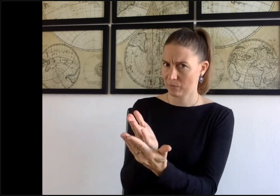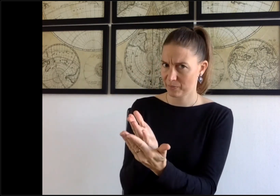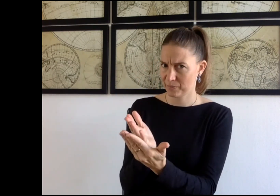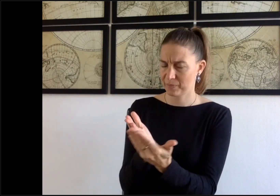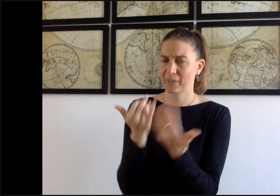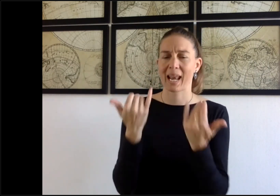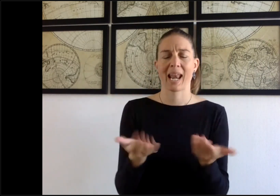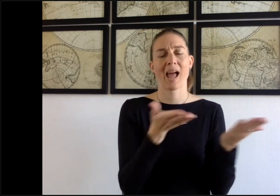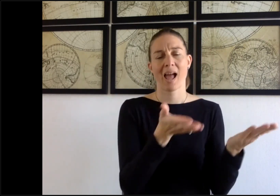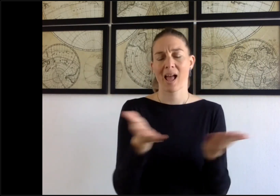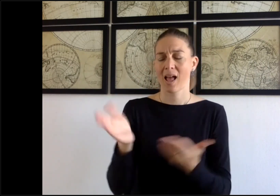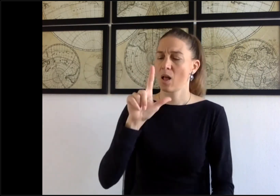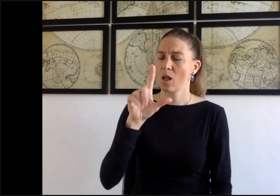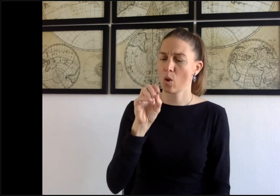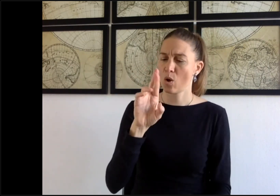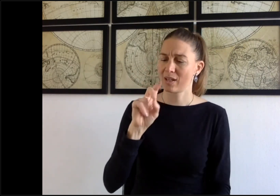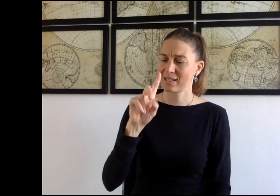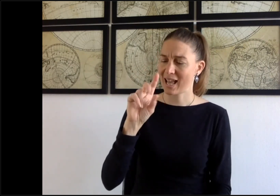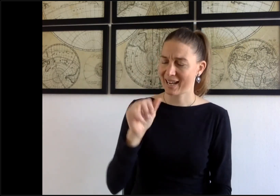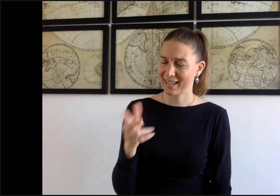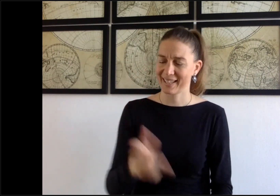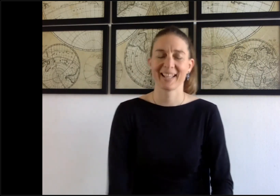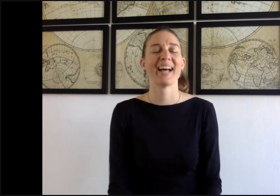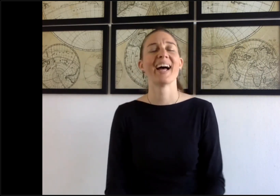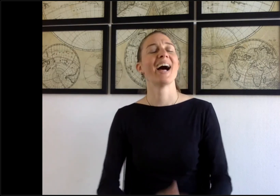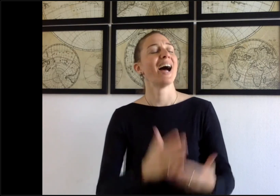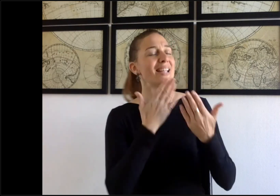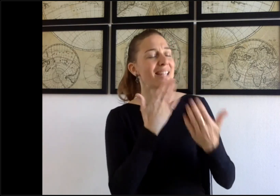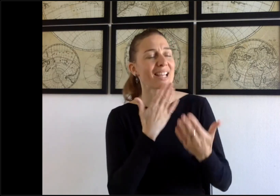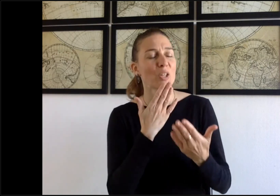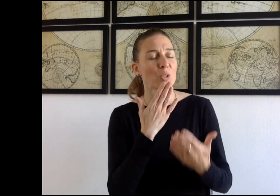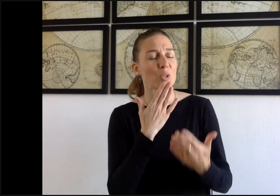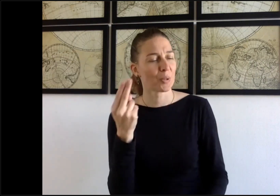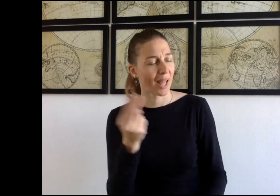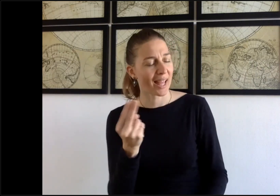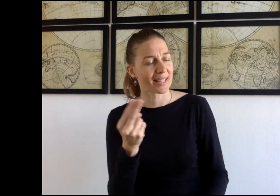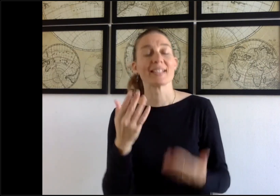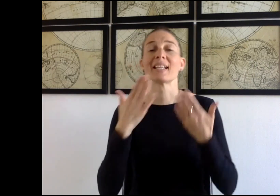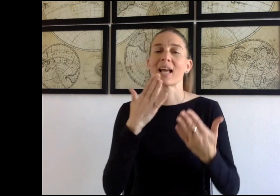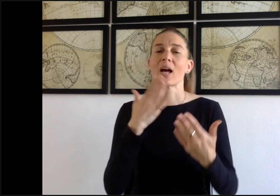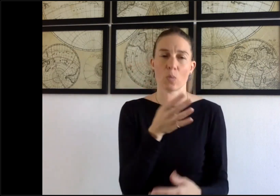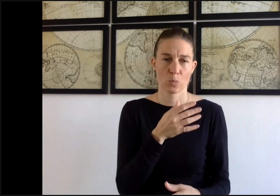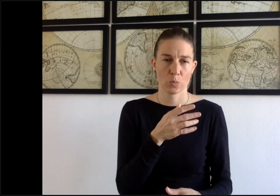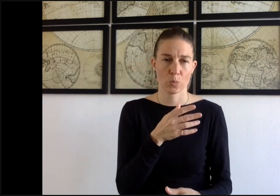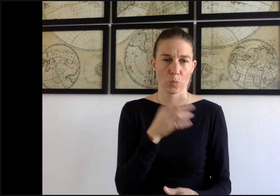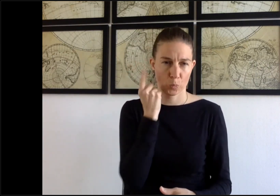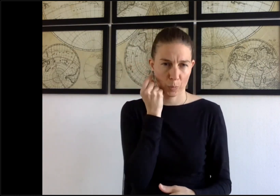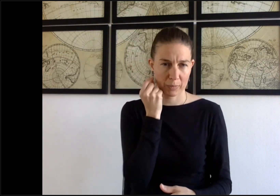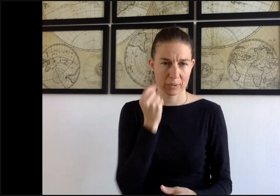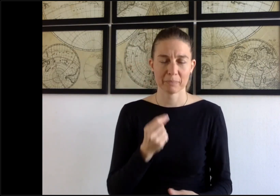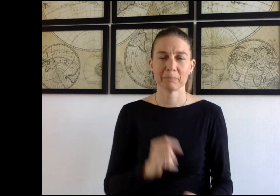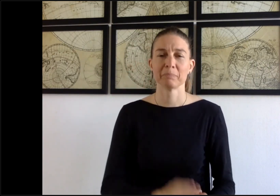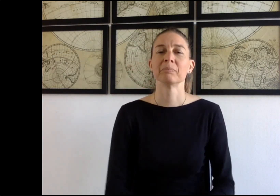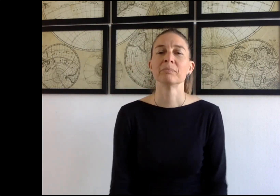Loredana. Thank you very much, Haydn, and thank you very much for this opportunity. I will try to keep